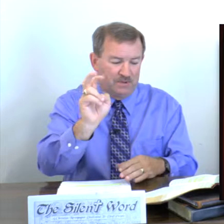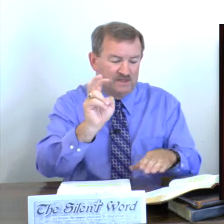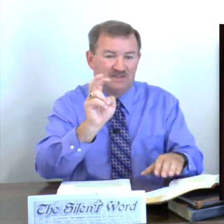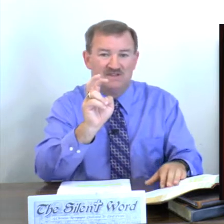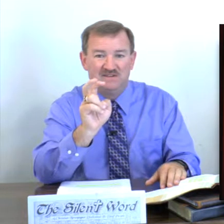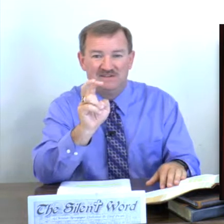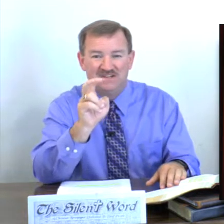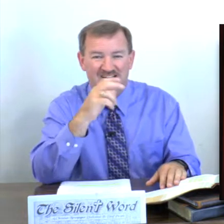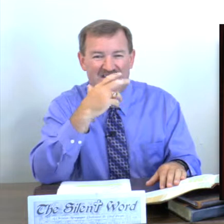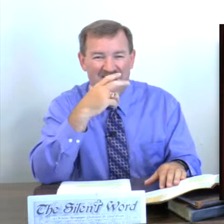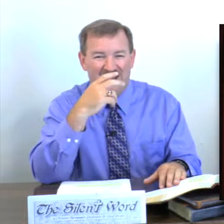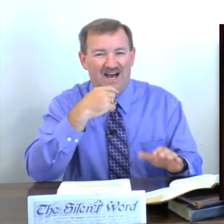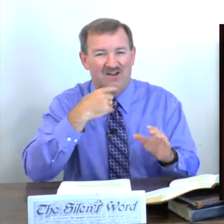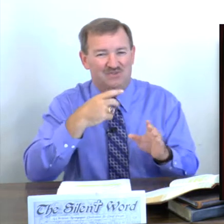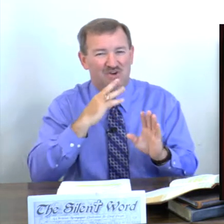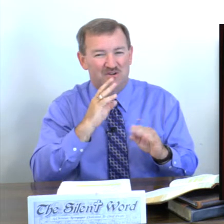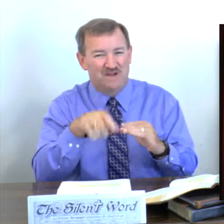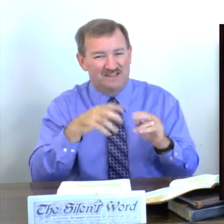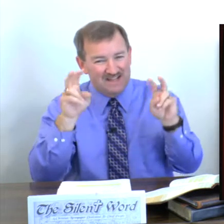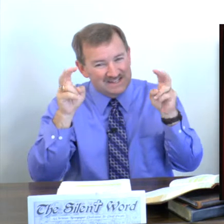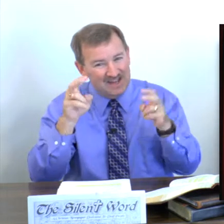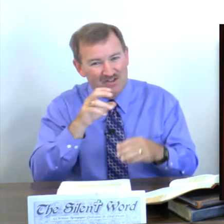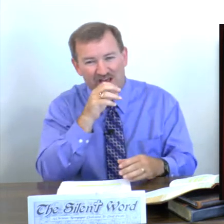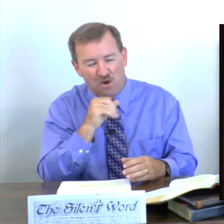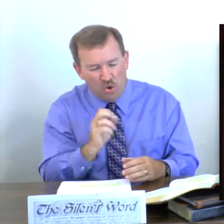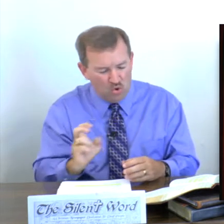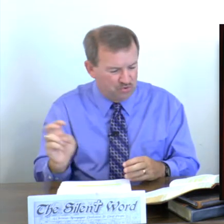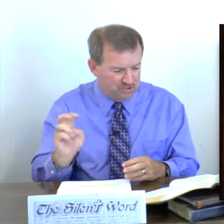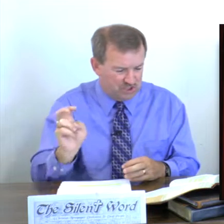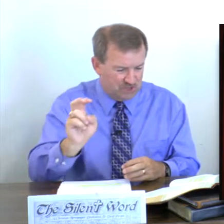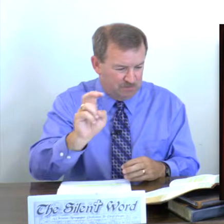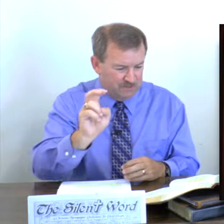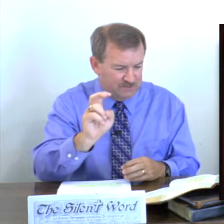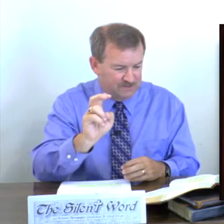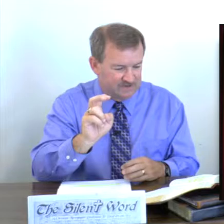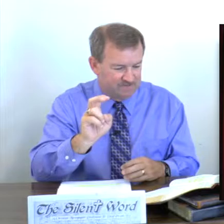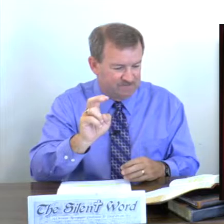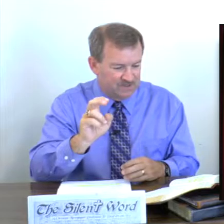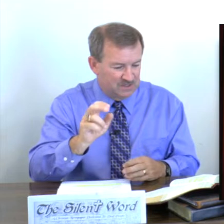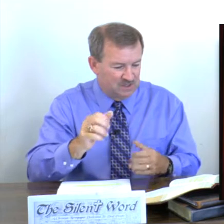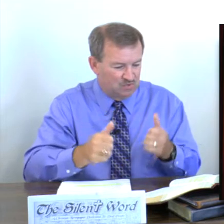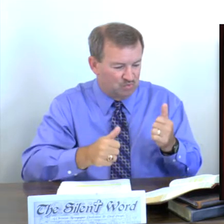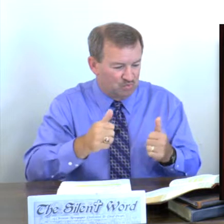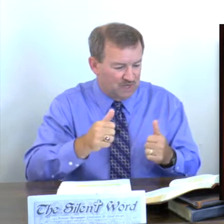serpent. I'll talk about that title, that old serpent.